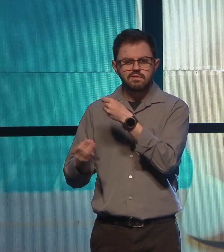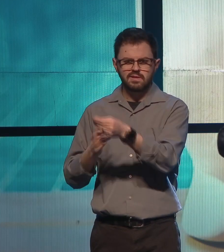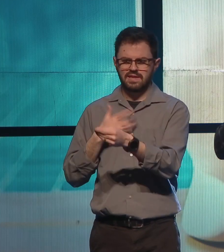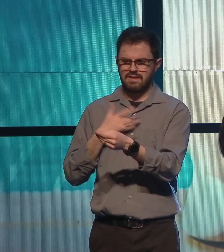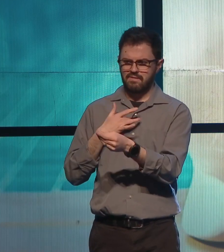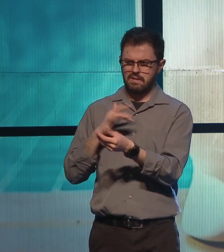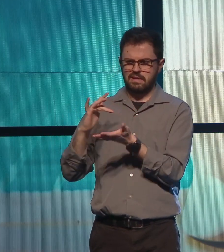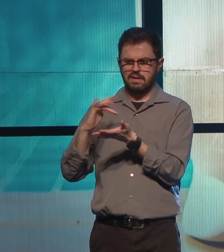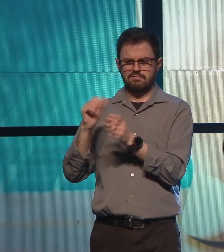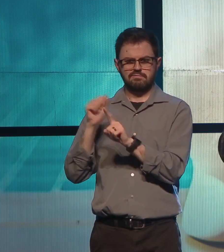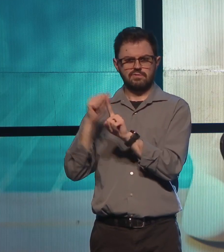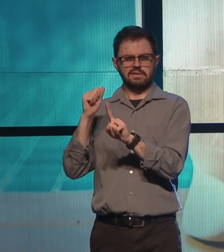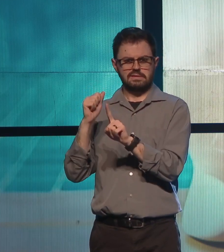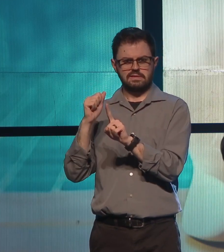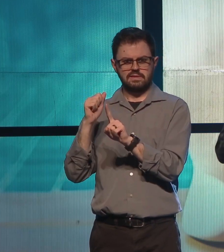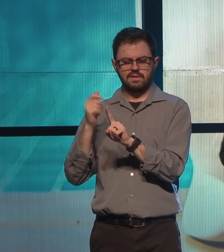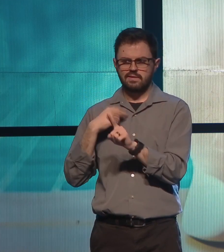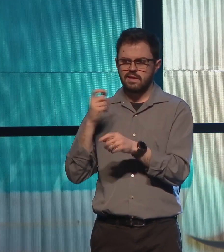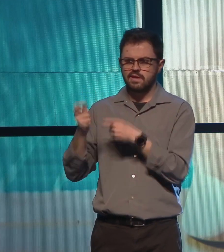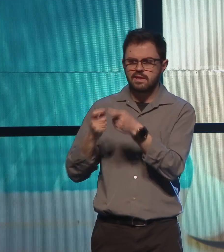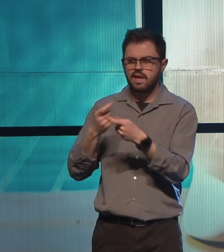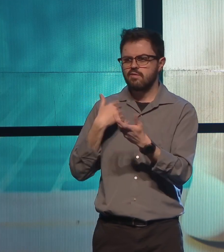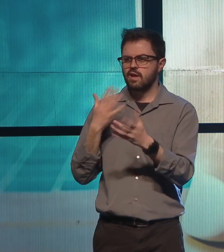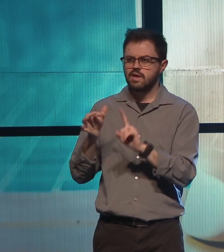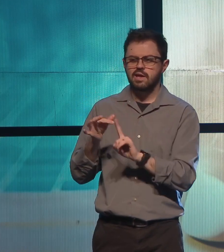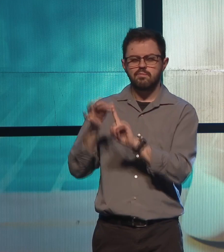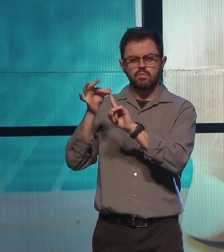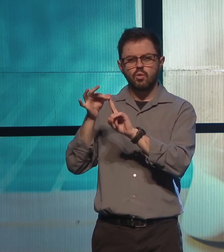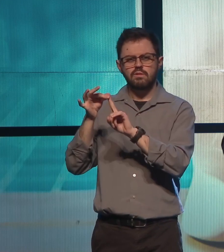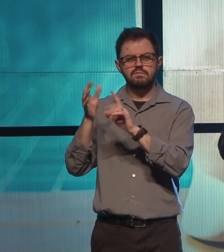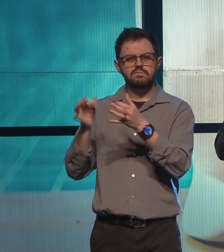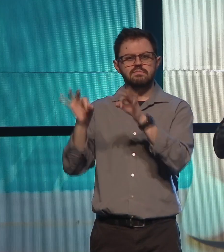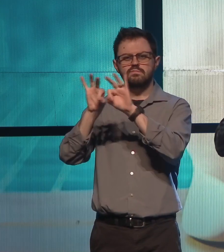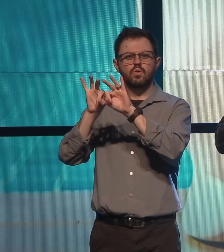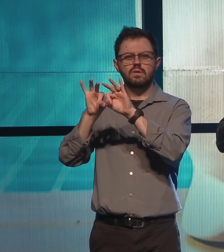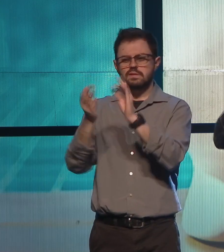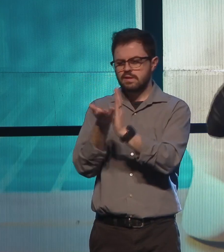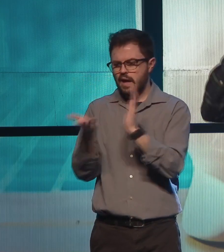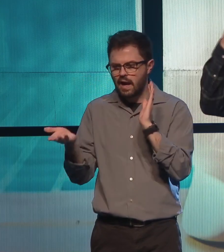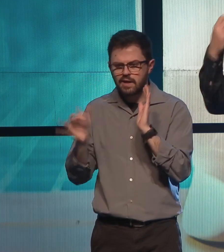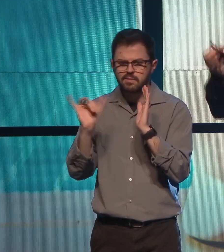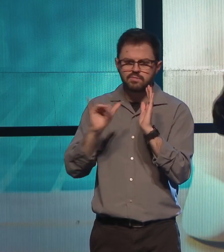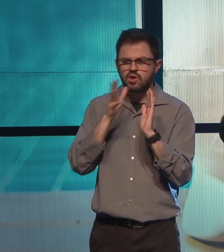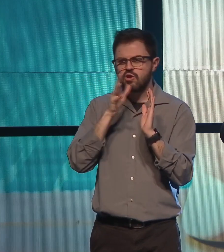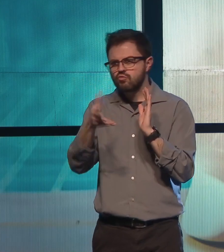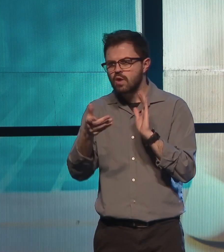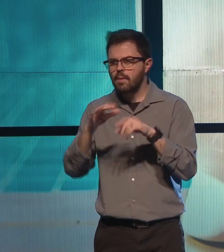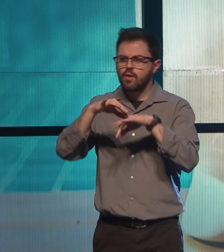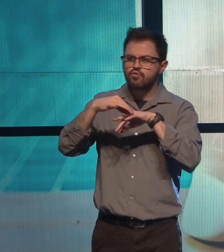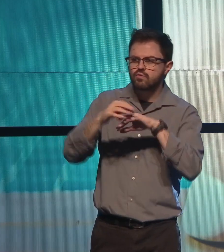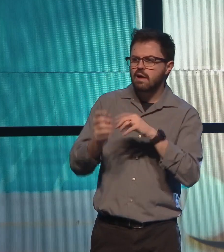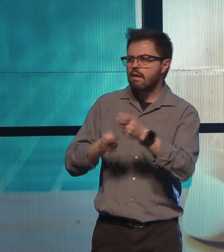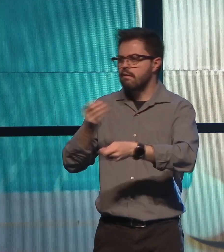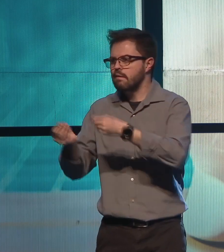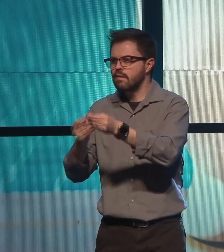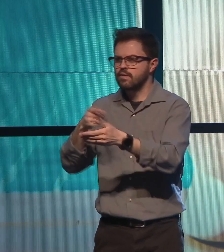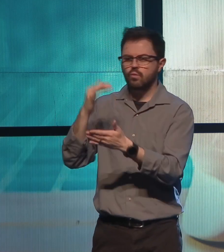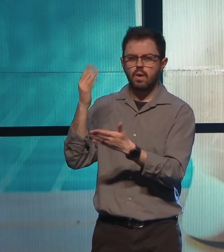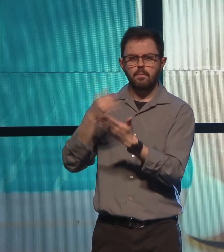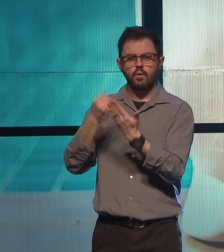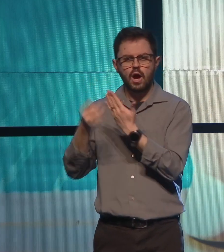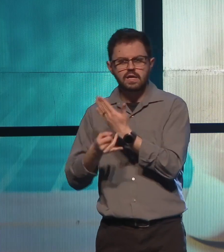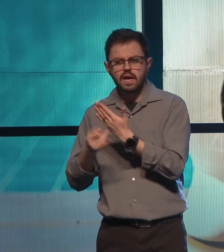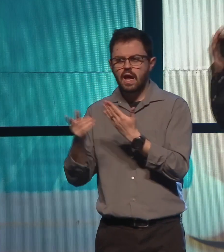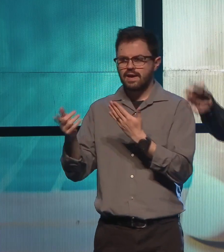like heirlooms, and I heard all these stories of like grandmother's rings that were given and to this project, and then they found out